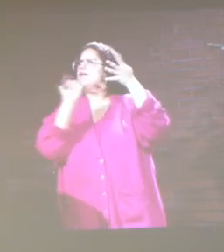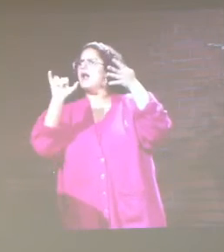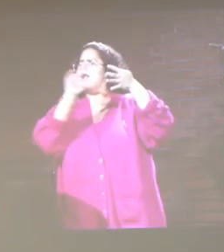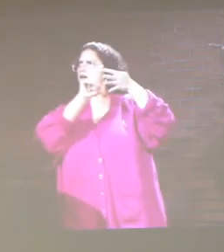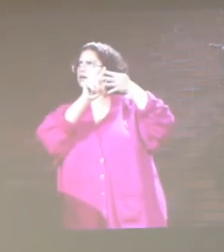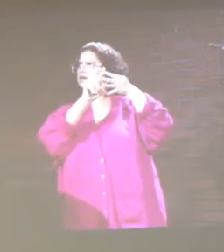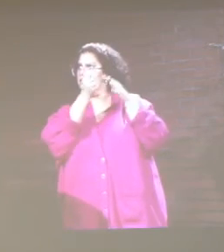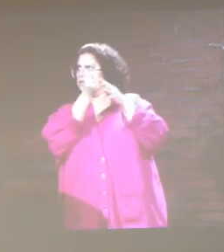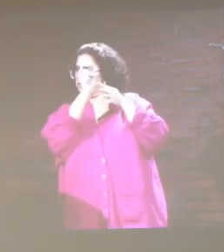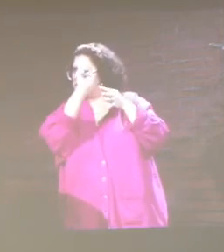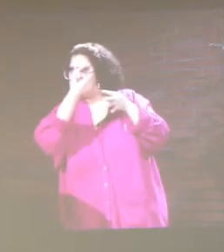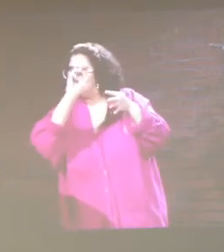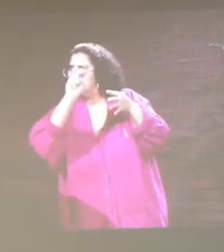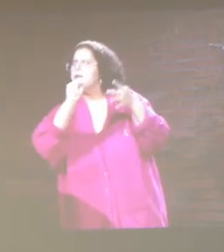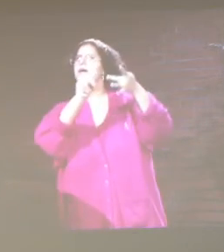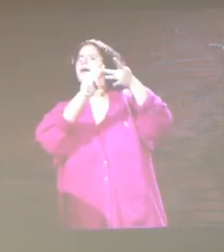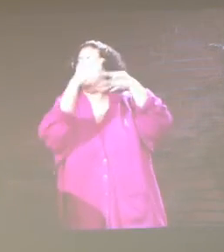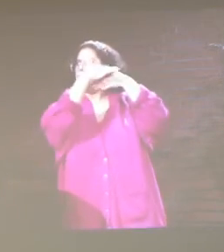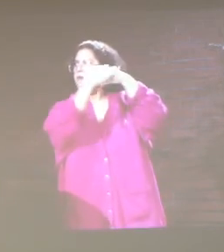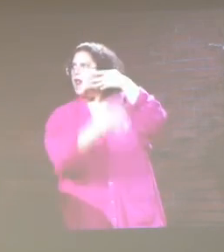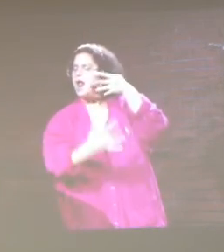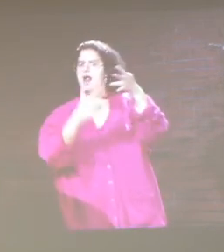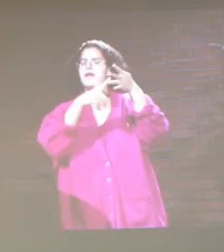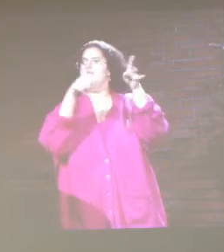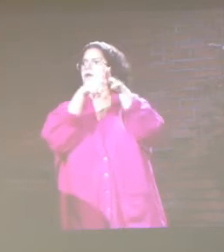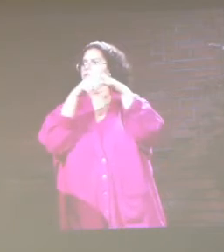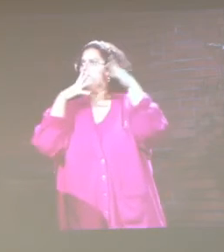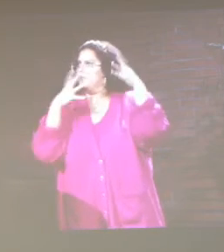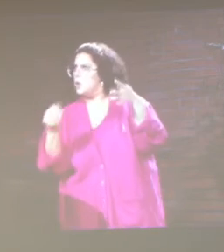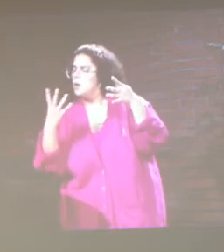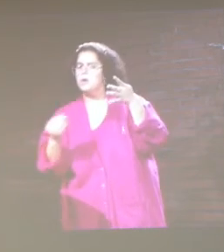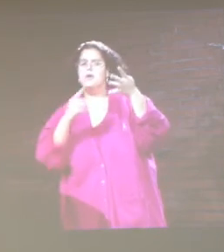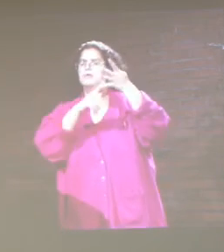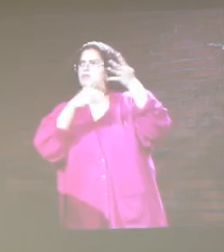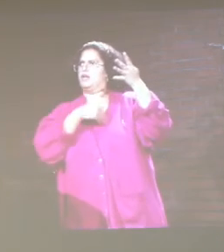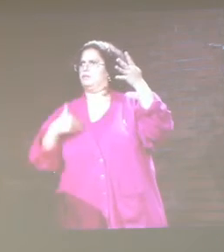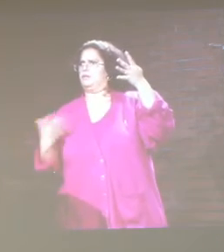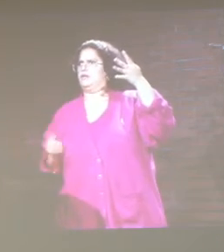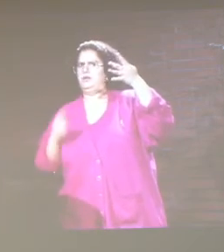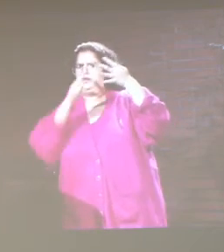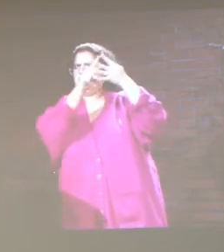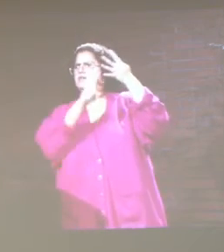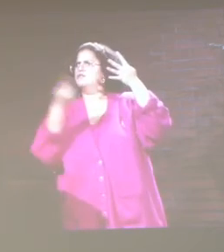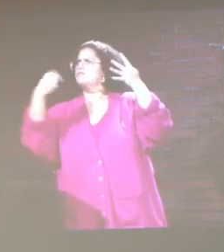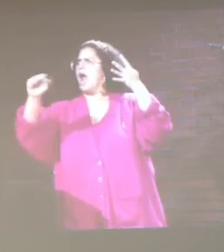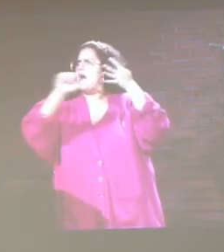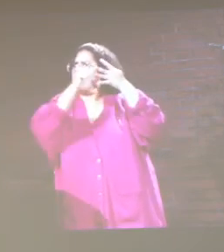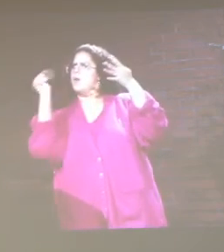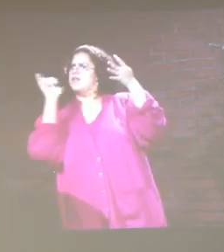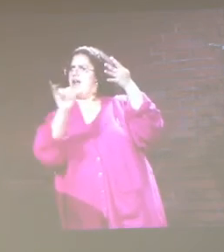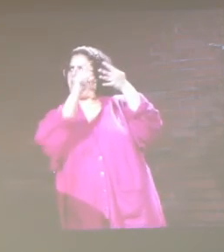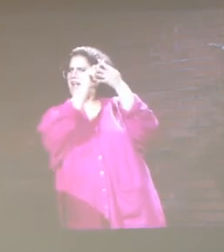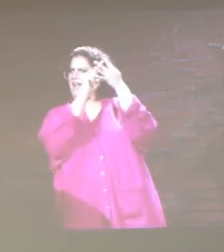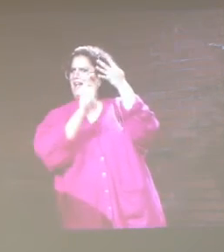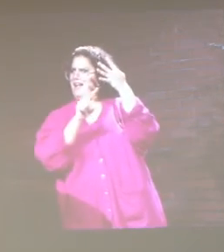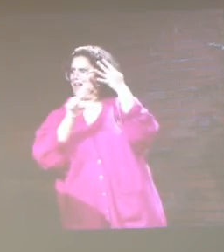And that it's important that you need to remember the 4 ways to transmit HIV, which again, those 4 ways are